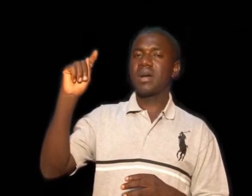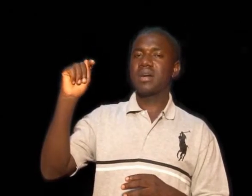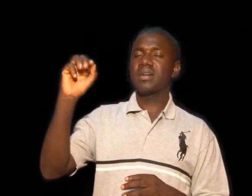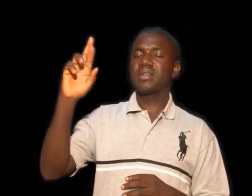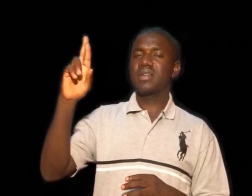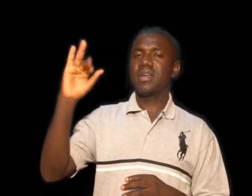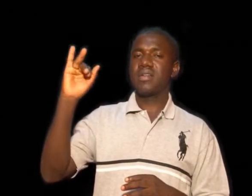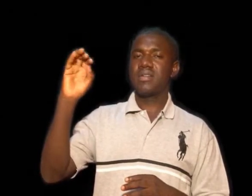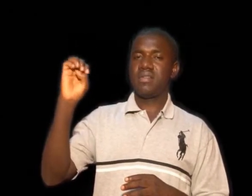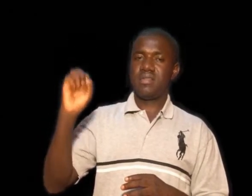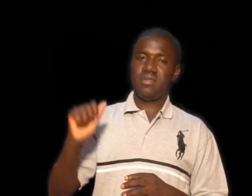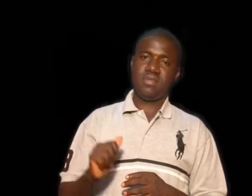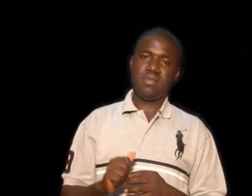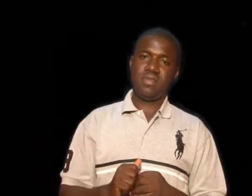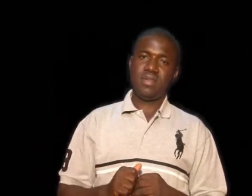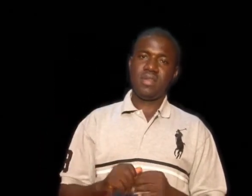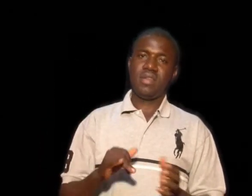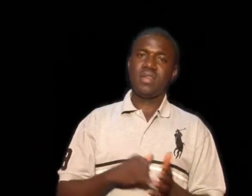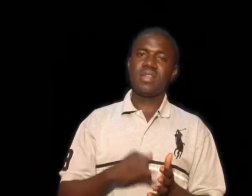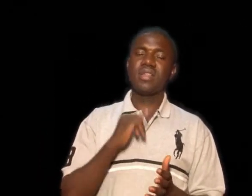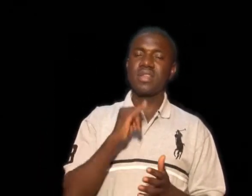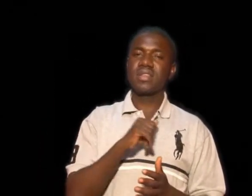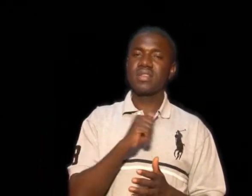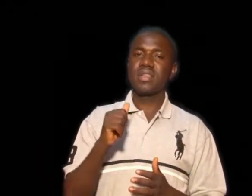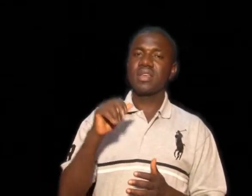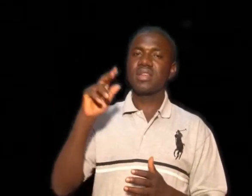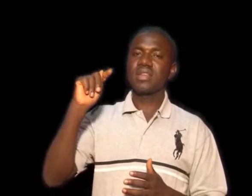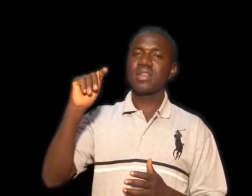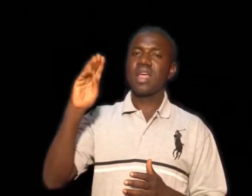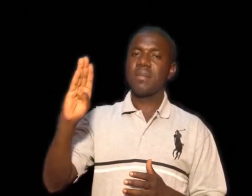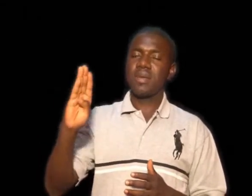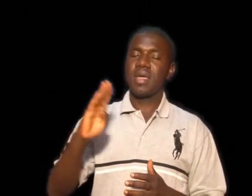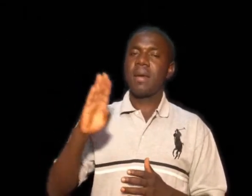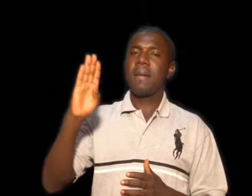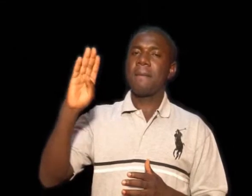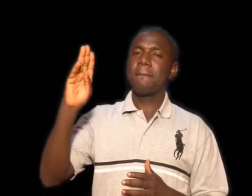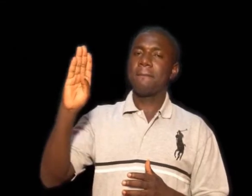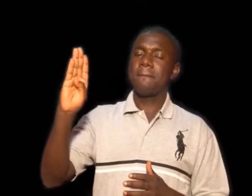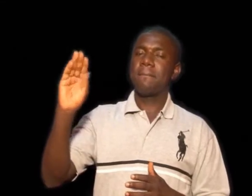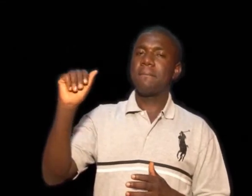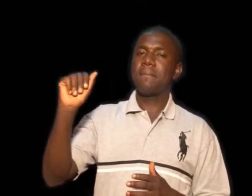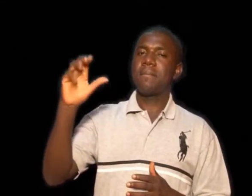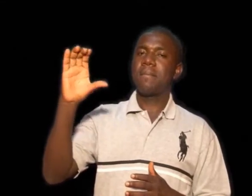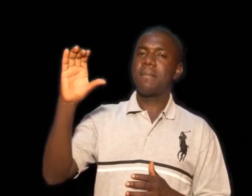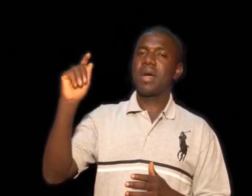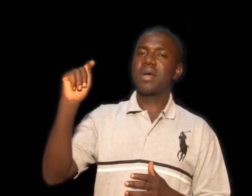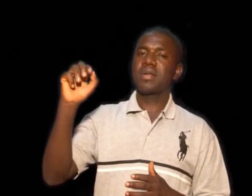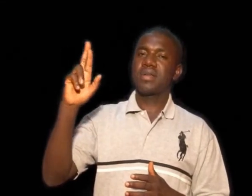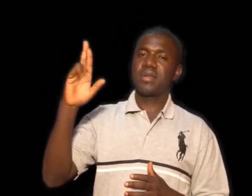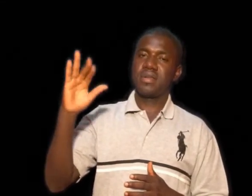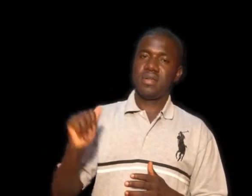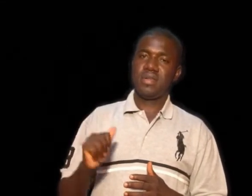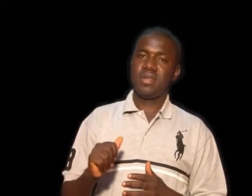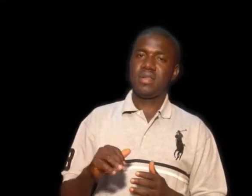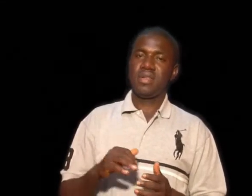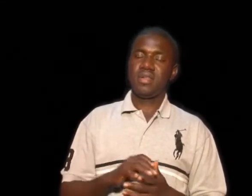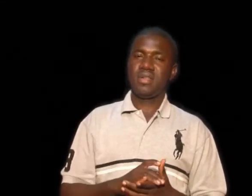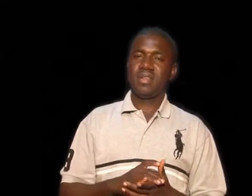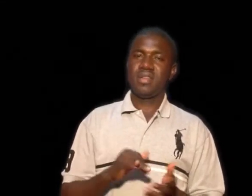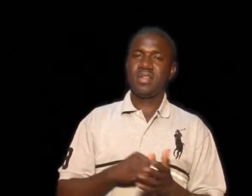a distant relative of the TB bacterium. It is transmitted via droplets from the nose and mouth during close